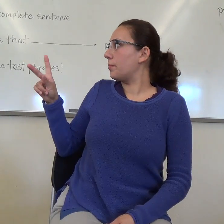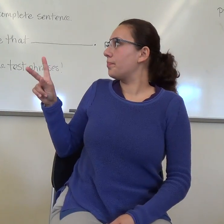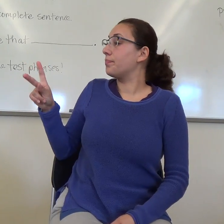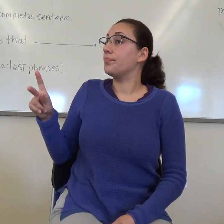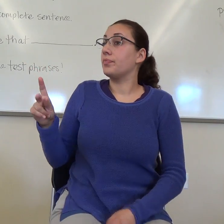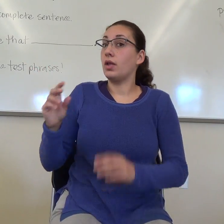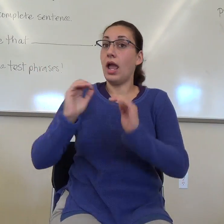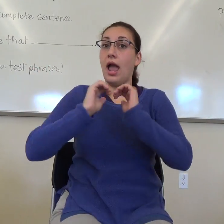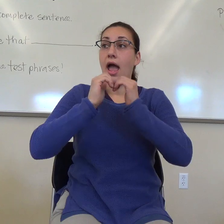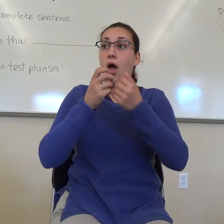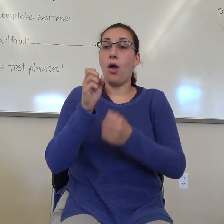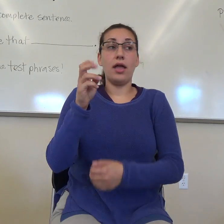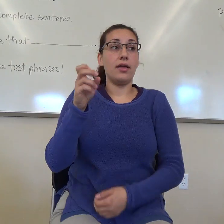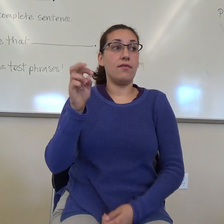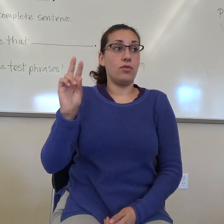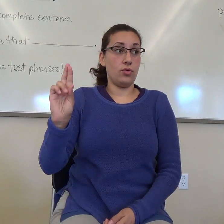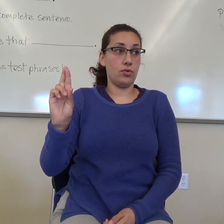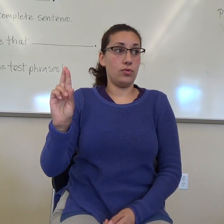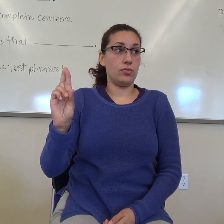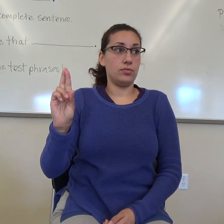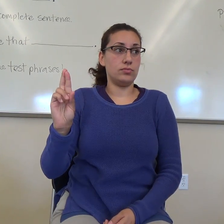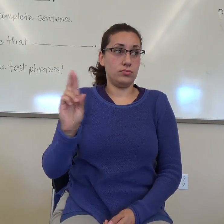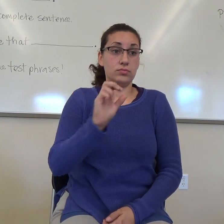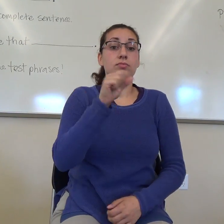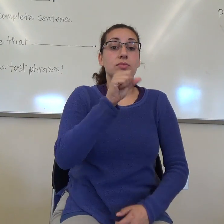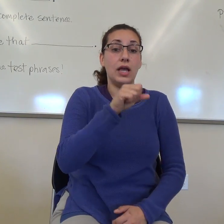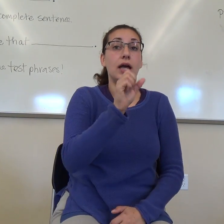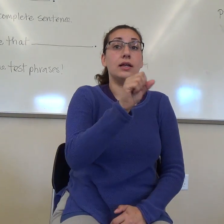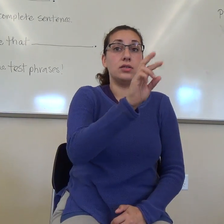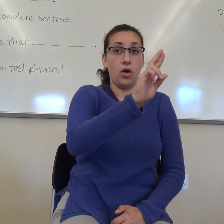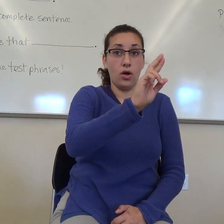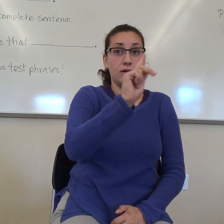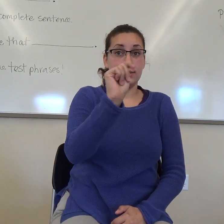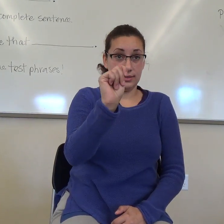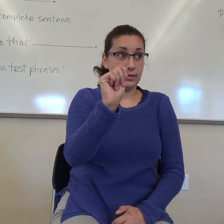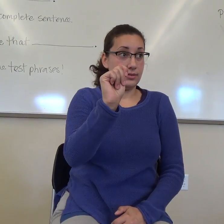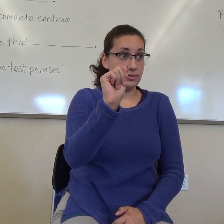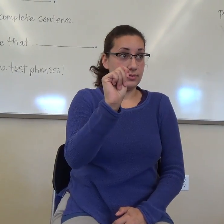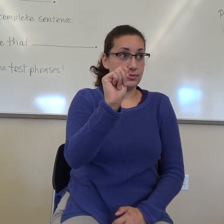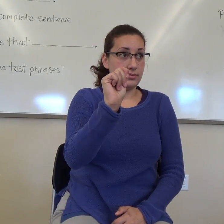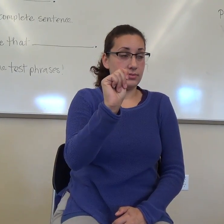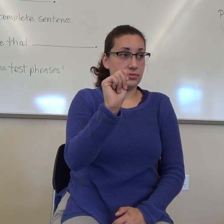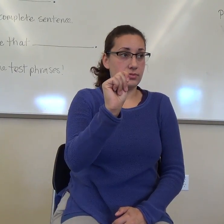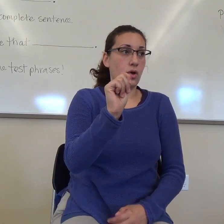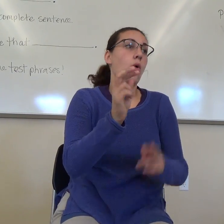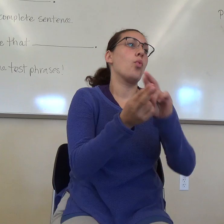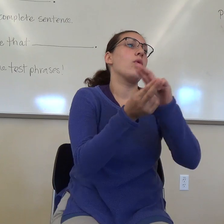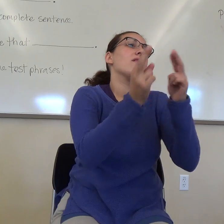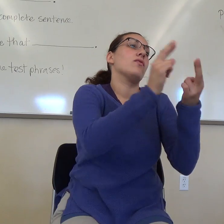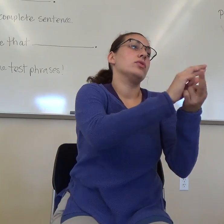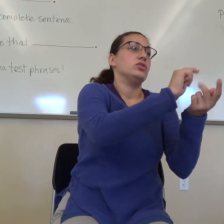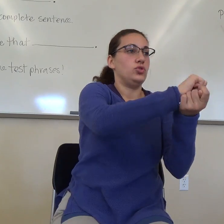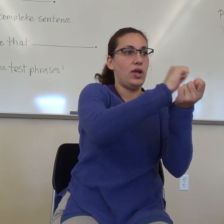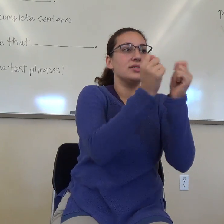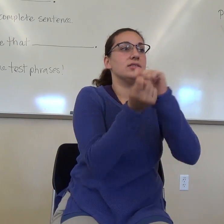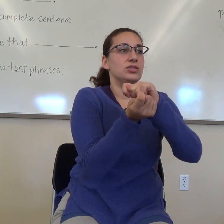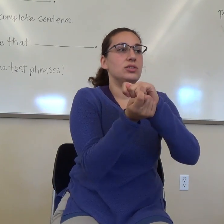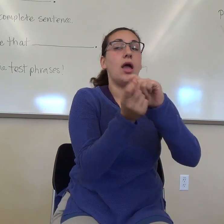This is actually not only the reversal transition, a reversal transition, it's also known as the